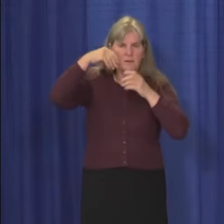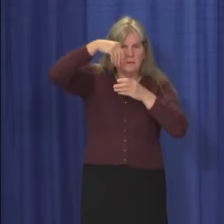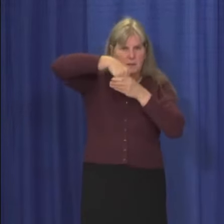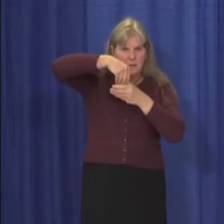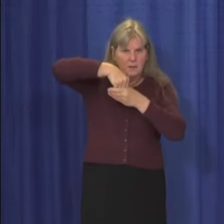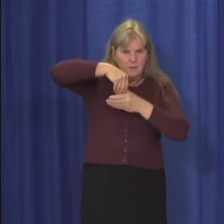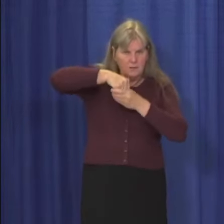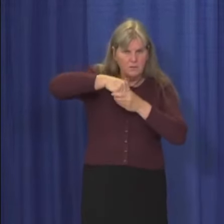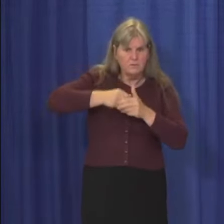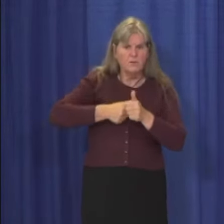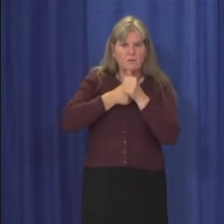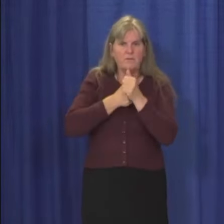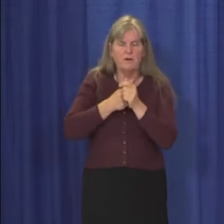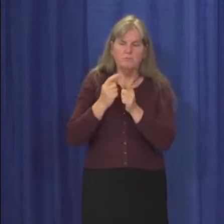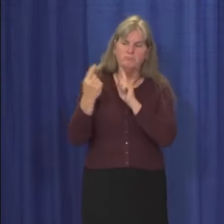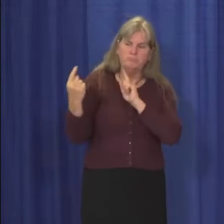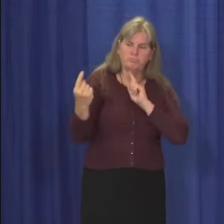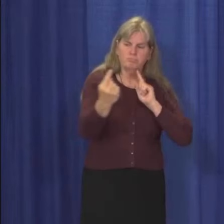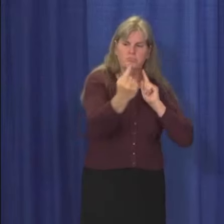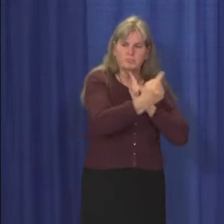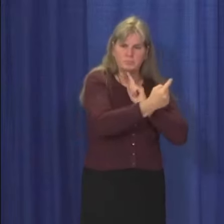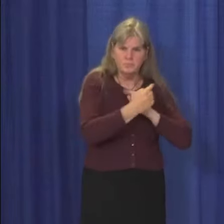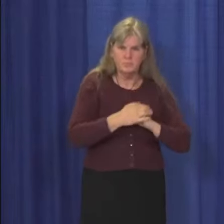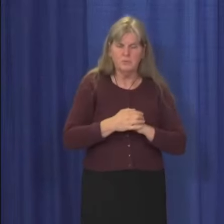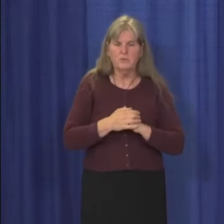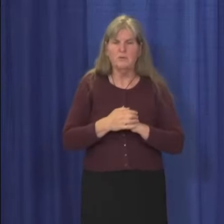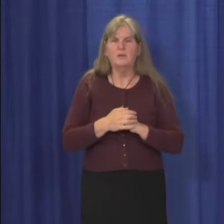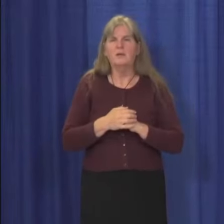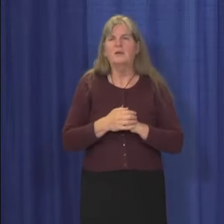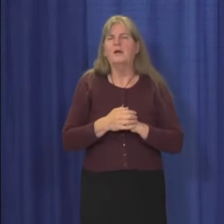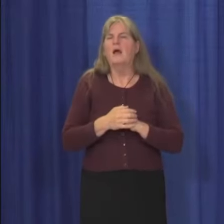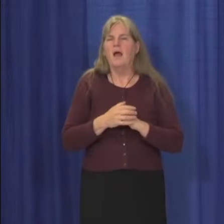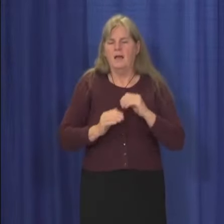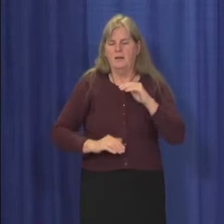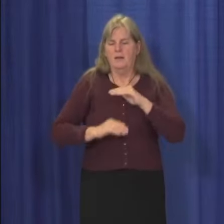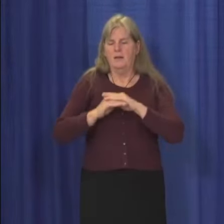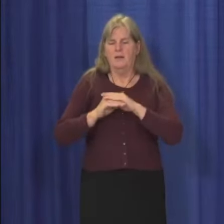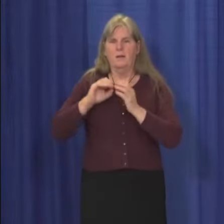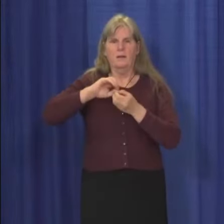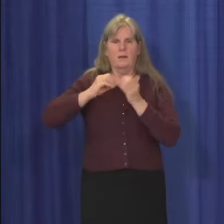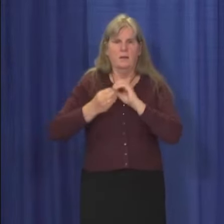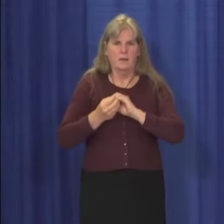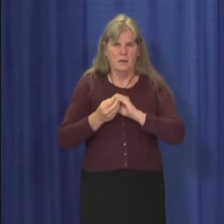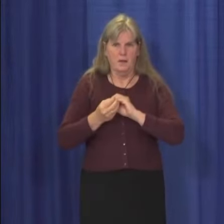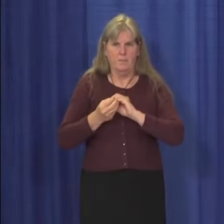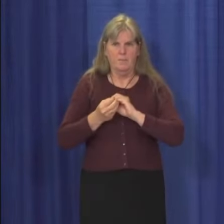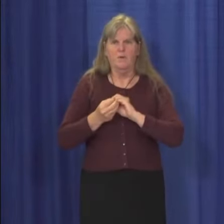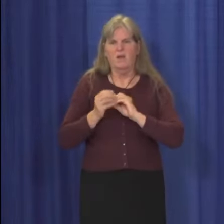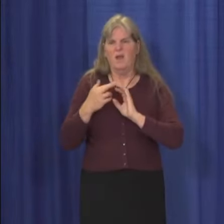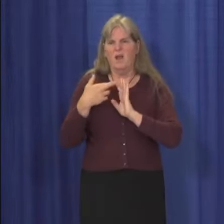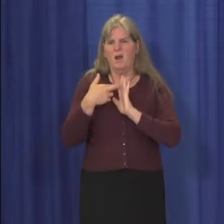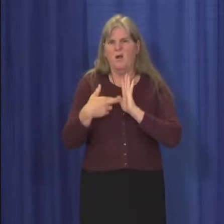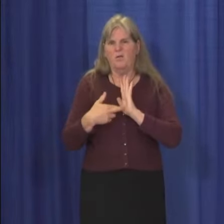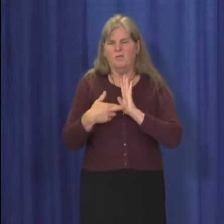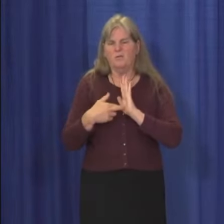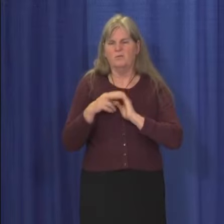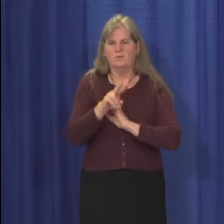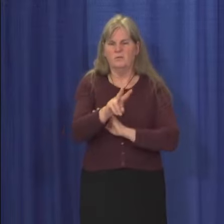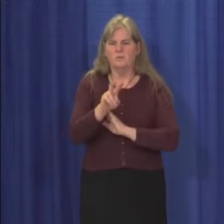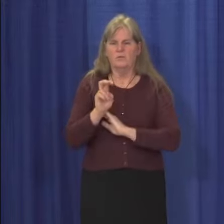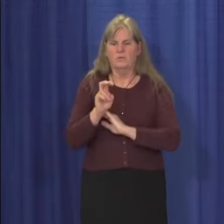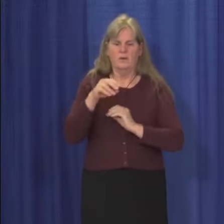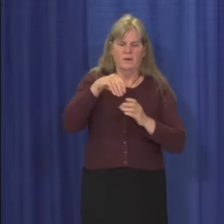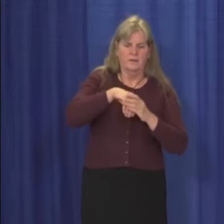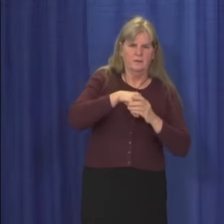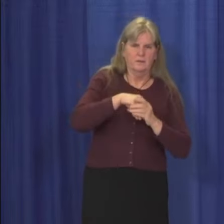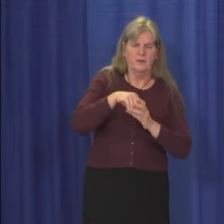adherence to physical distancing, and observing the maximum numbers prescribed in current guidelines, 200 indoors